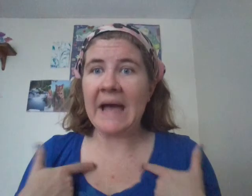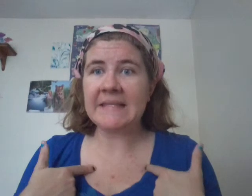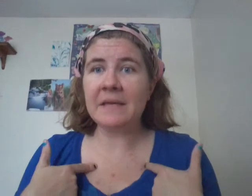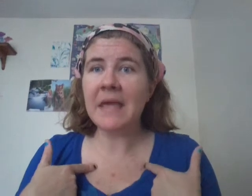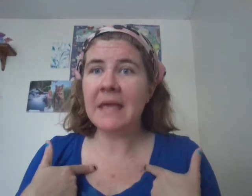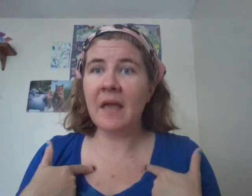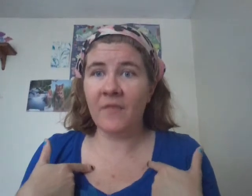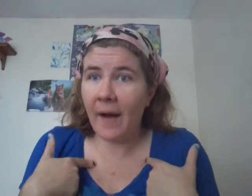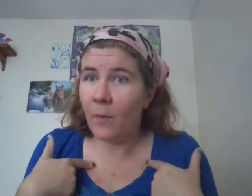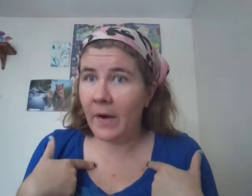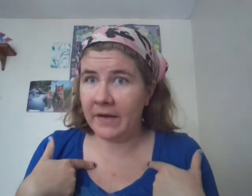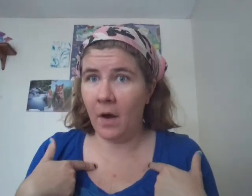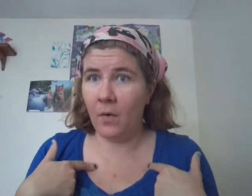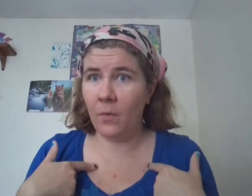asking me if I wanted to go.